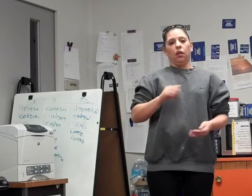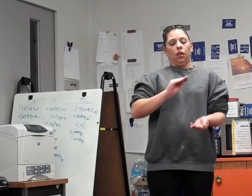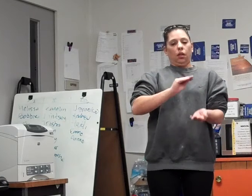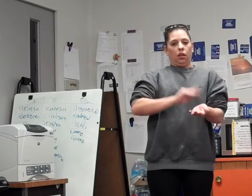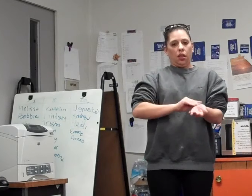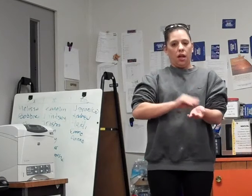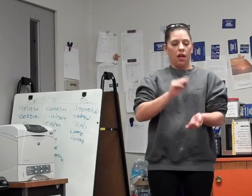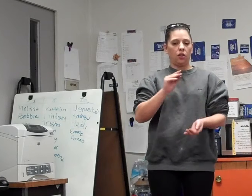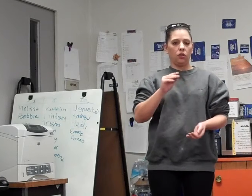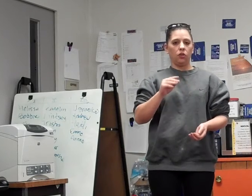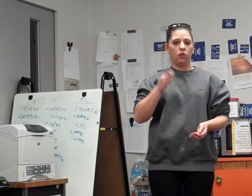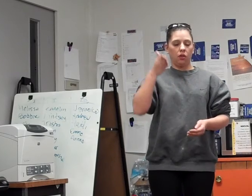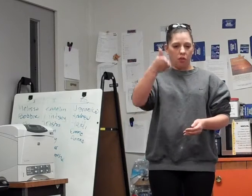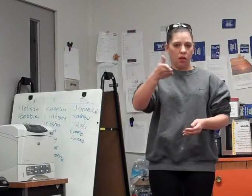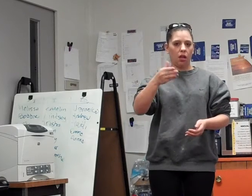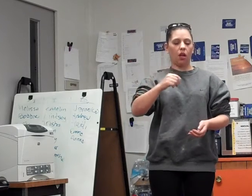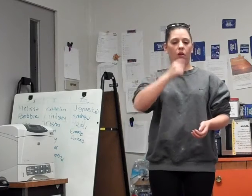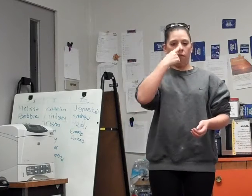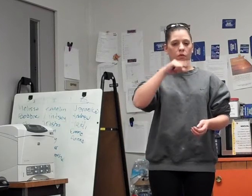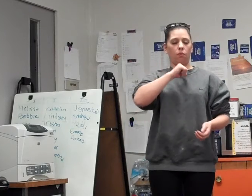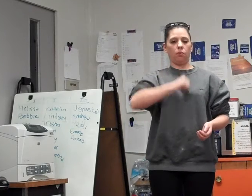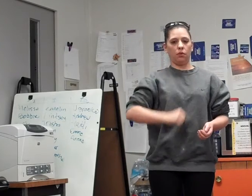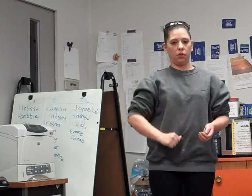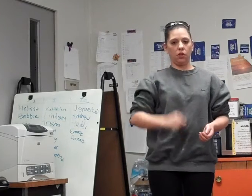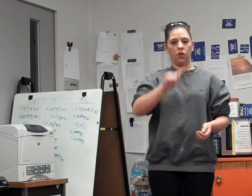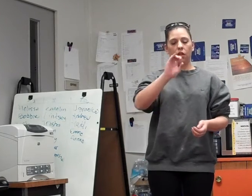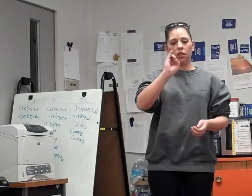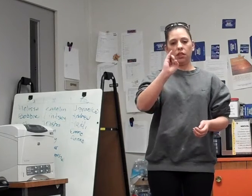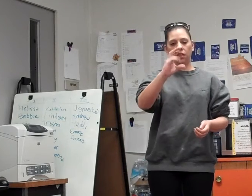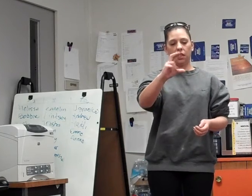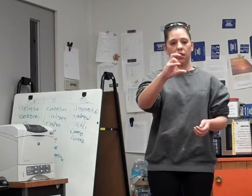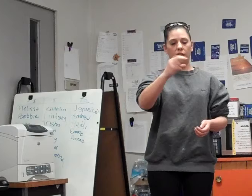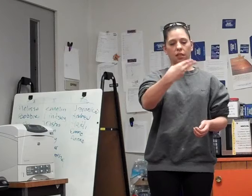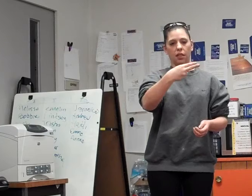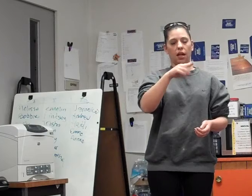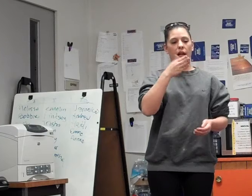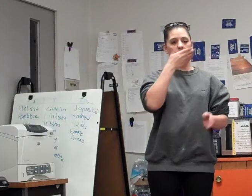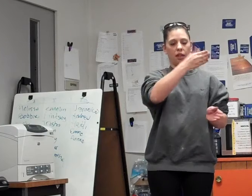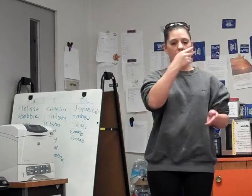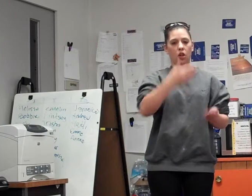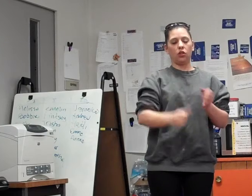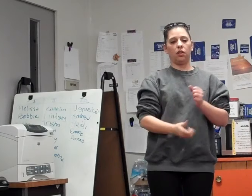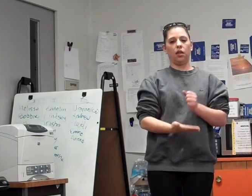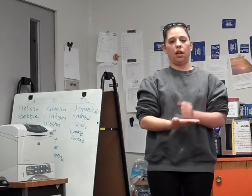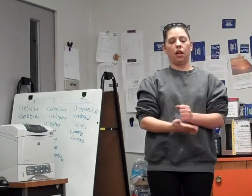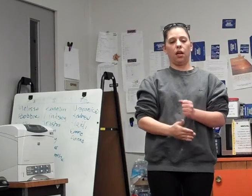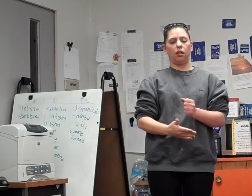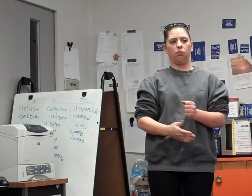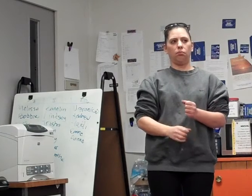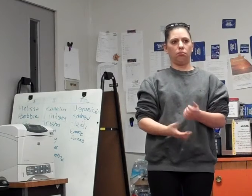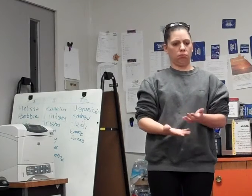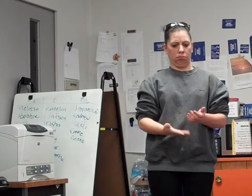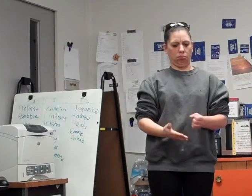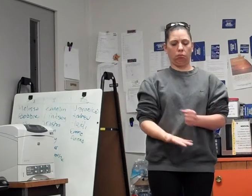procedure. There's a tech who helps assist the physician with the catheters and